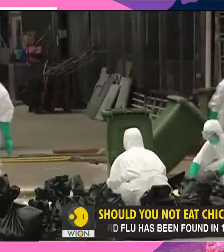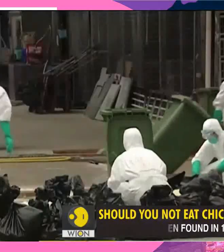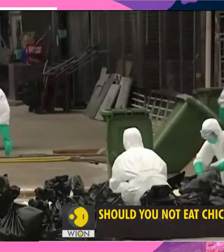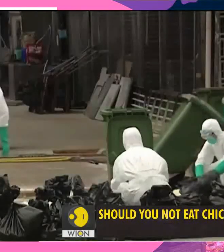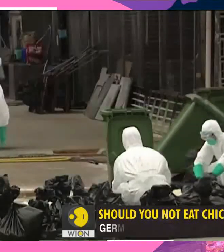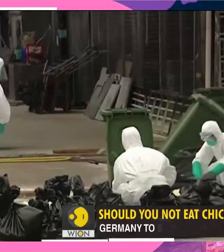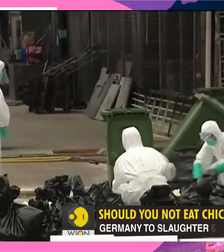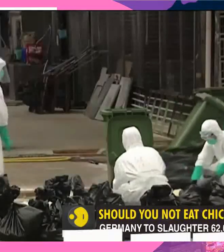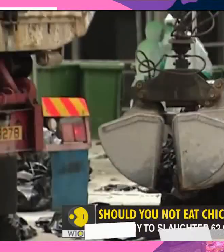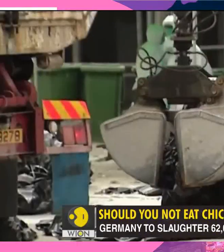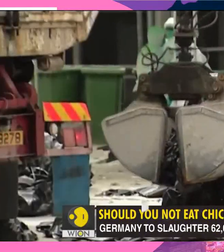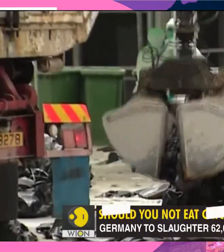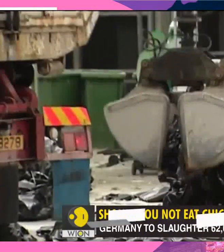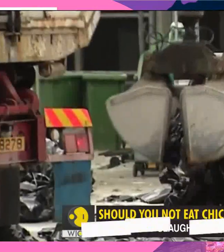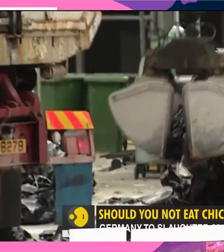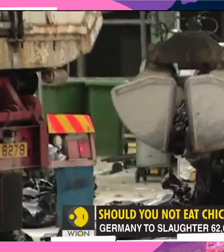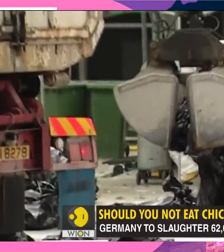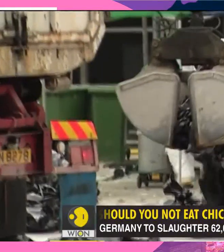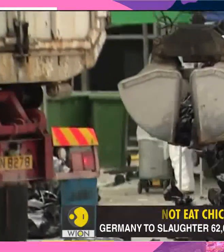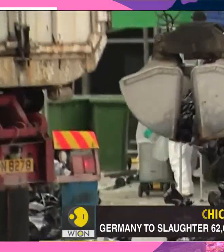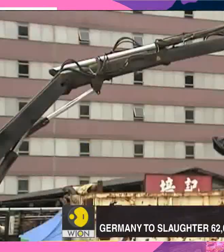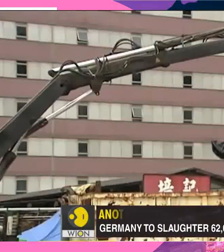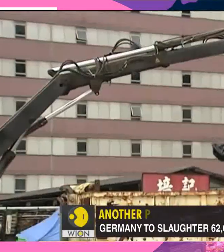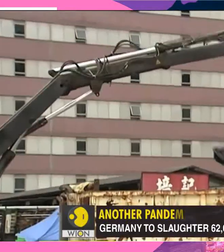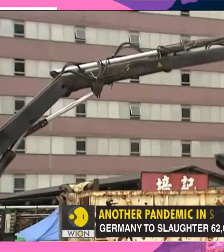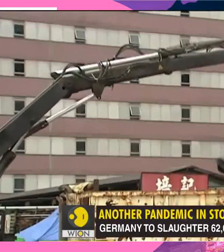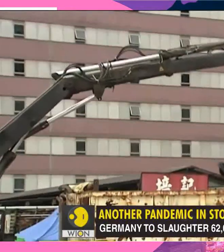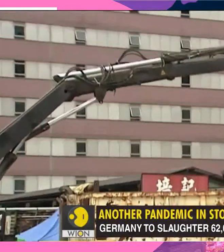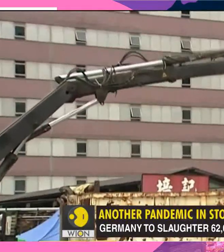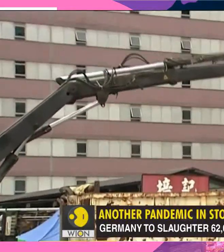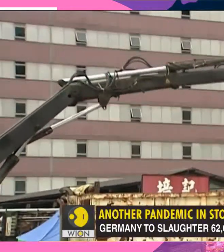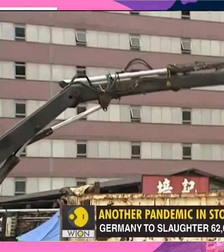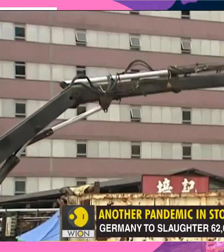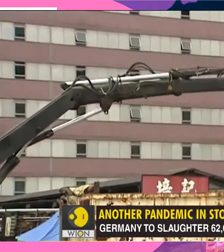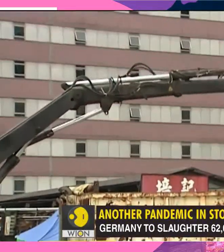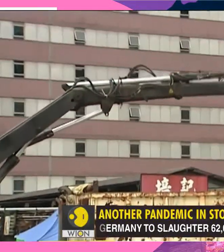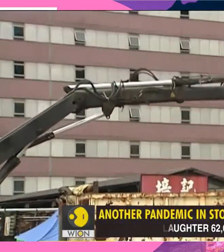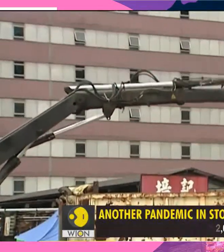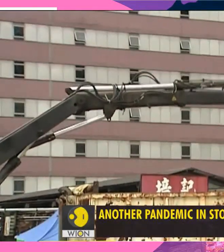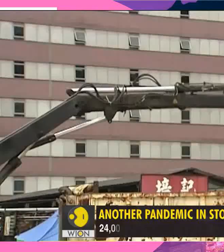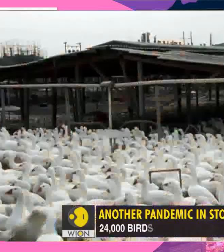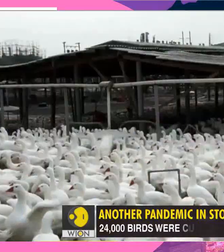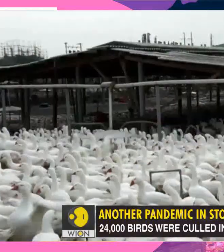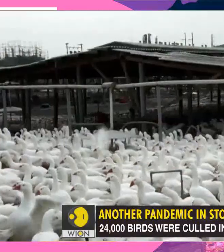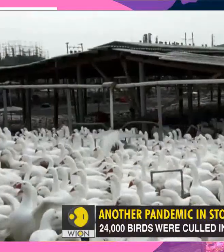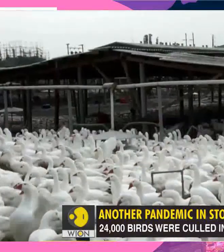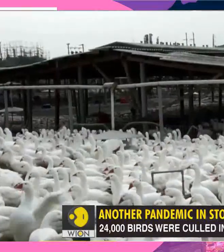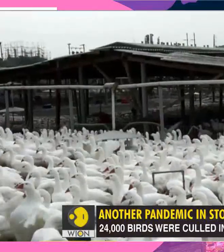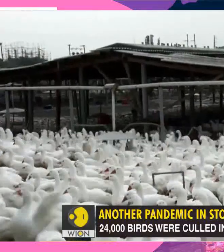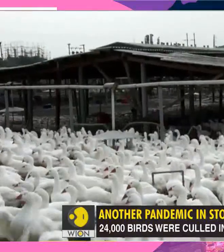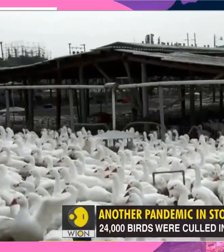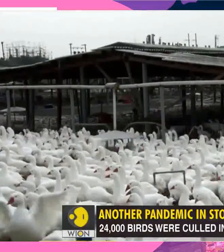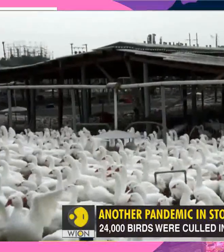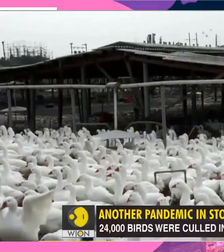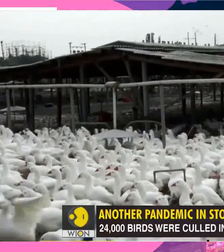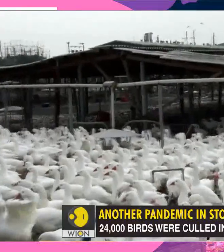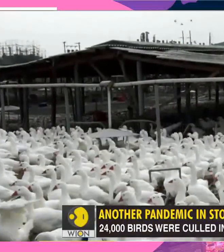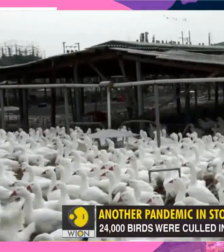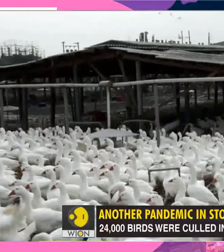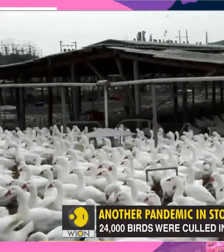explosive situation for breeders already reeling under the Wuhan virus pandemic. For others, the bird flu evokes